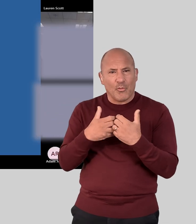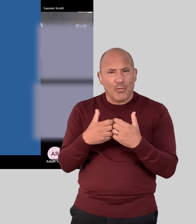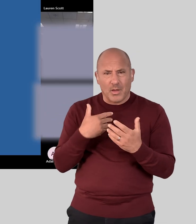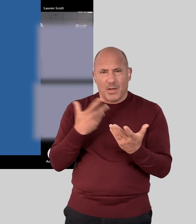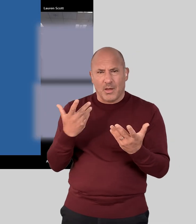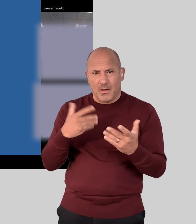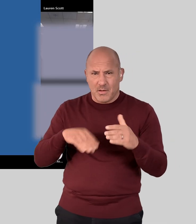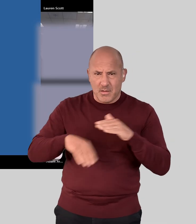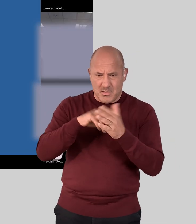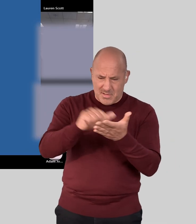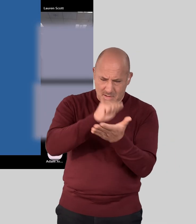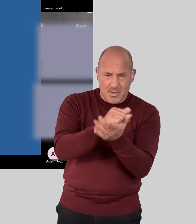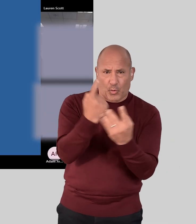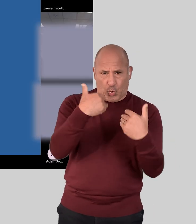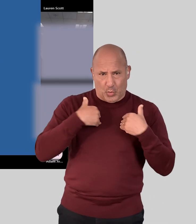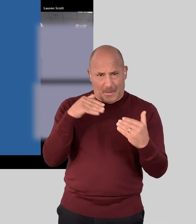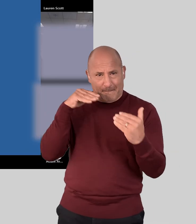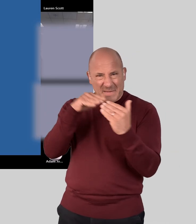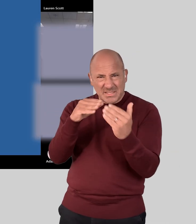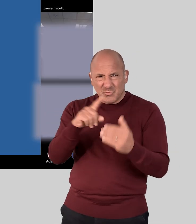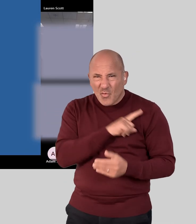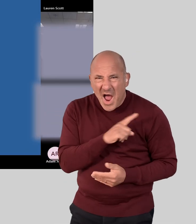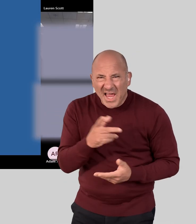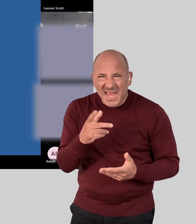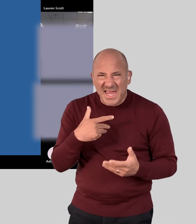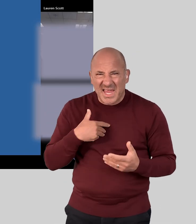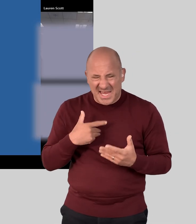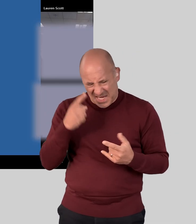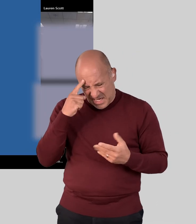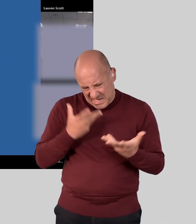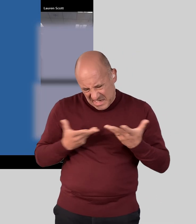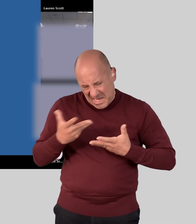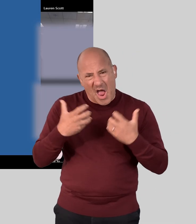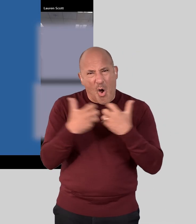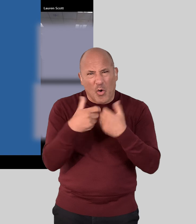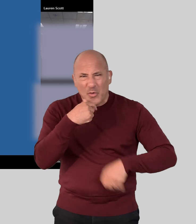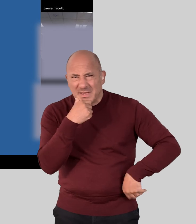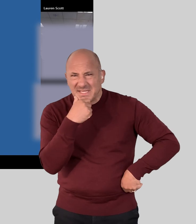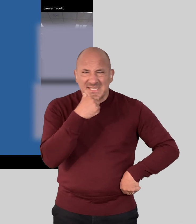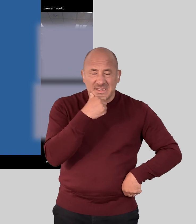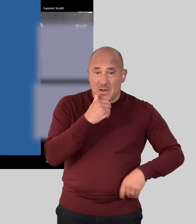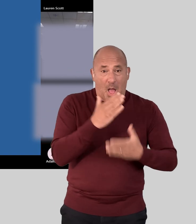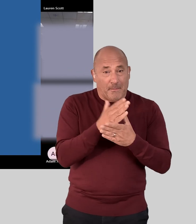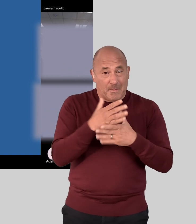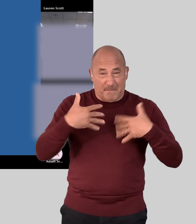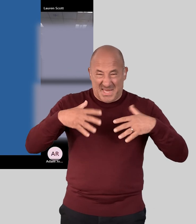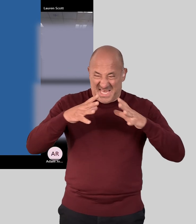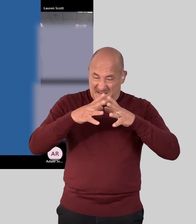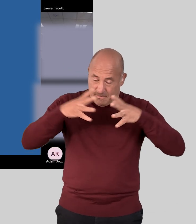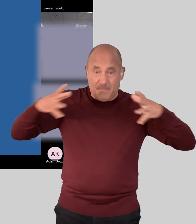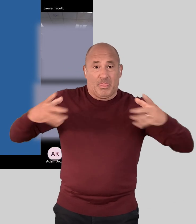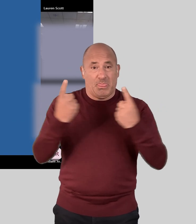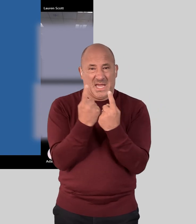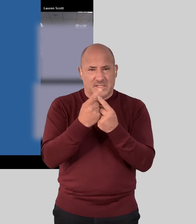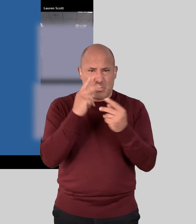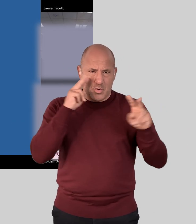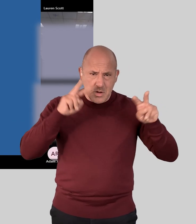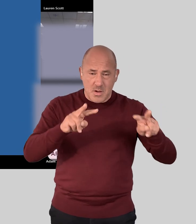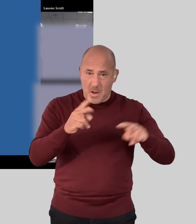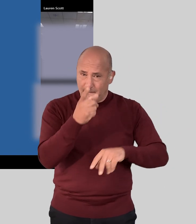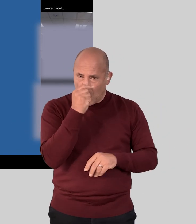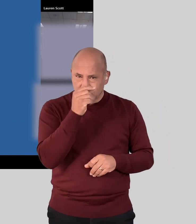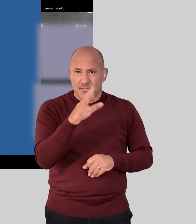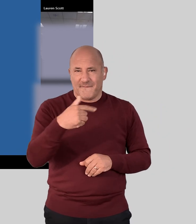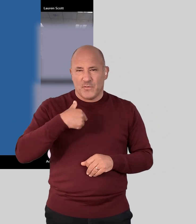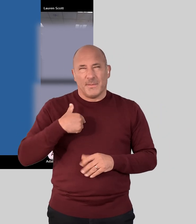of my authenticity? And how do I create a conversation with that? And so honestly, I think there's a huge scope and possibility there. But for me, it comes